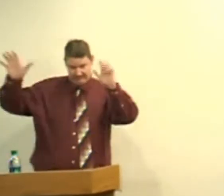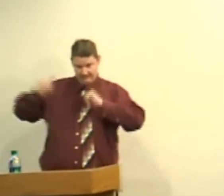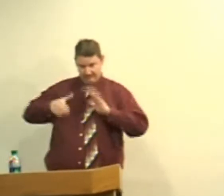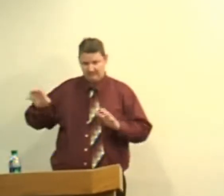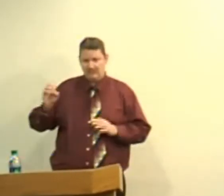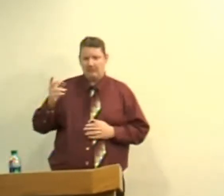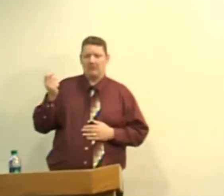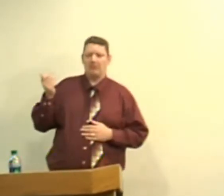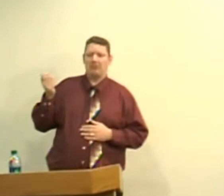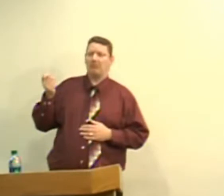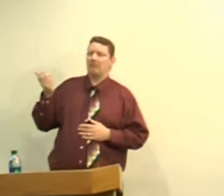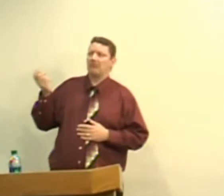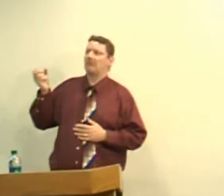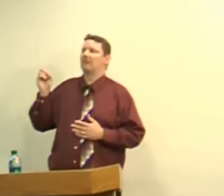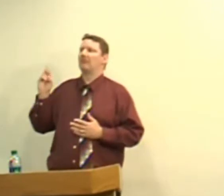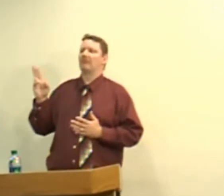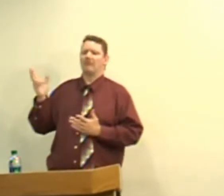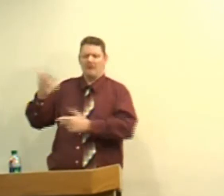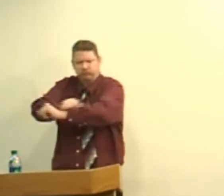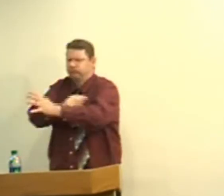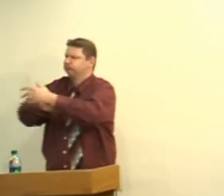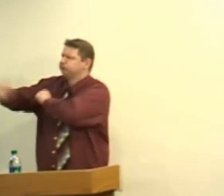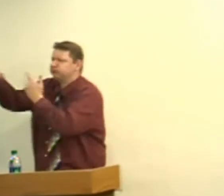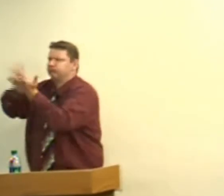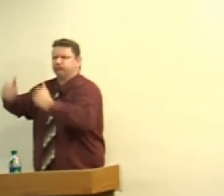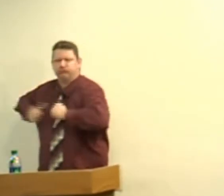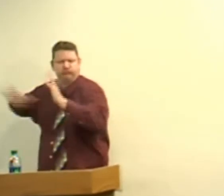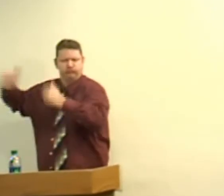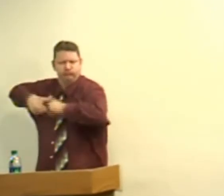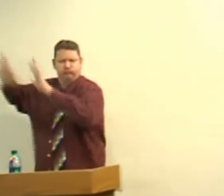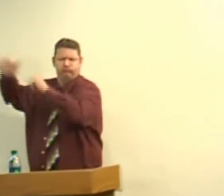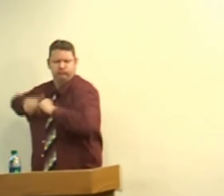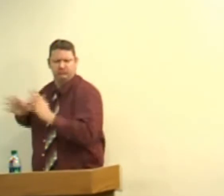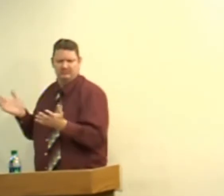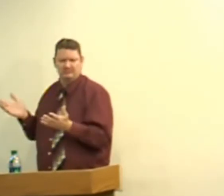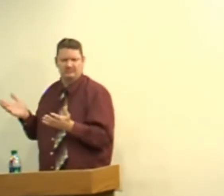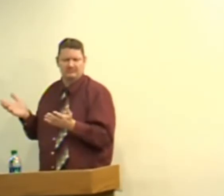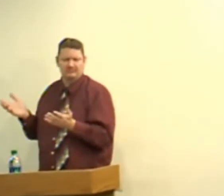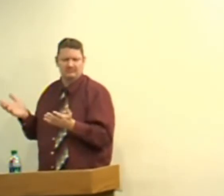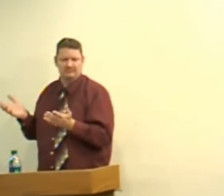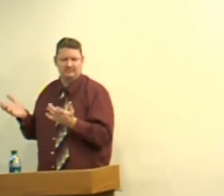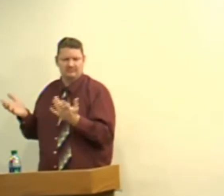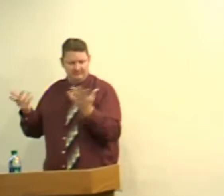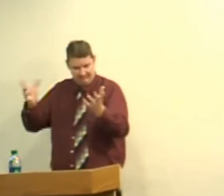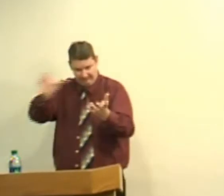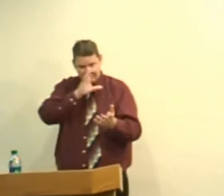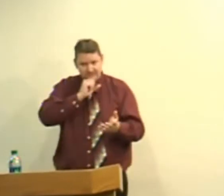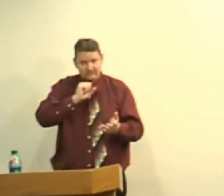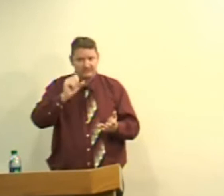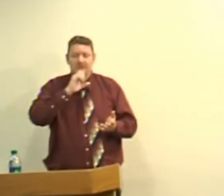But we are to have a new life in Christ. We are not to be looking to these things in the world.